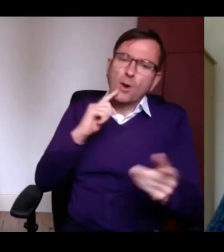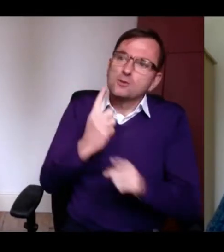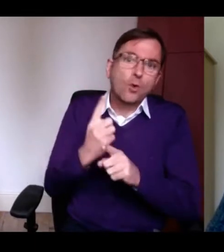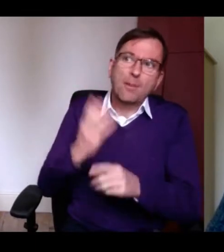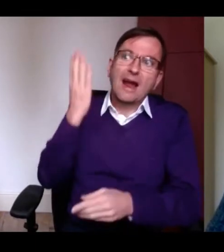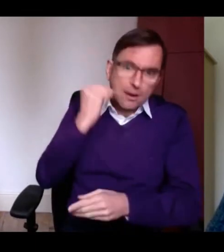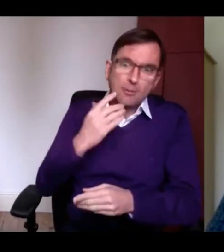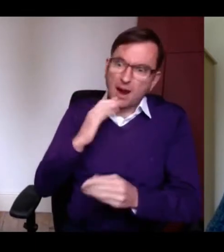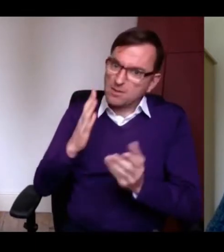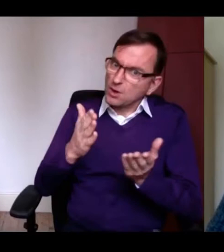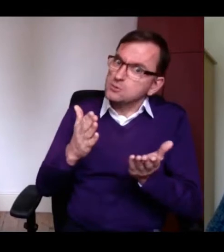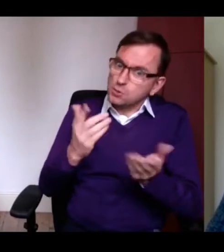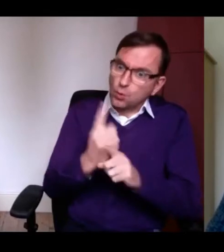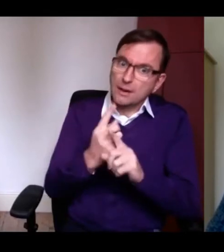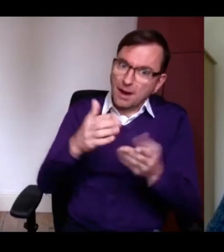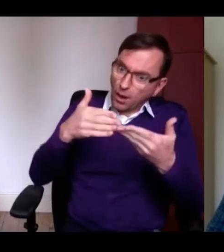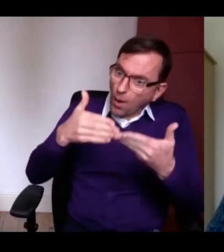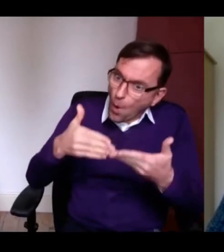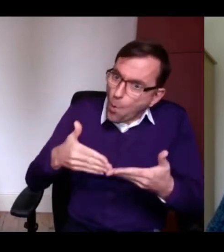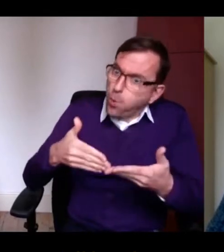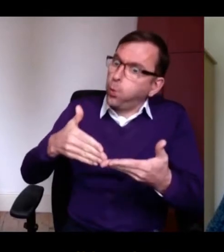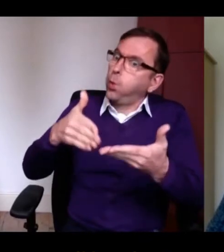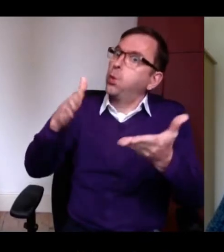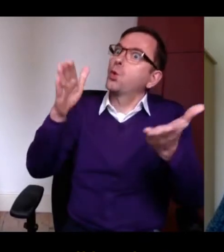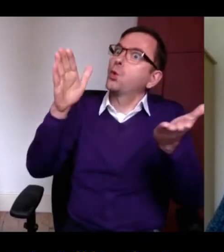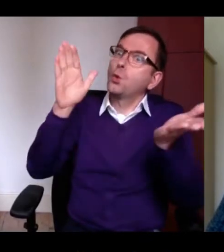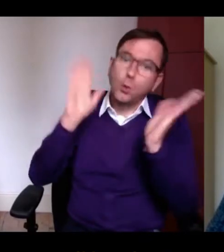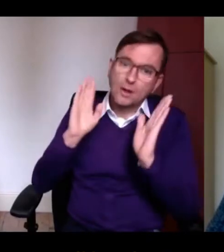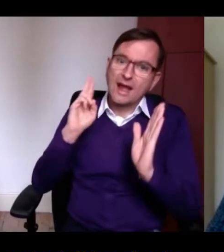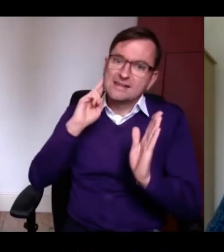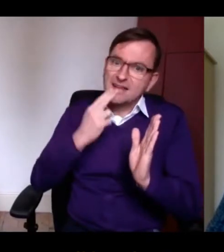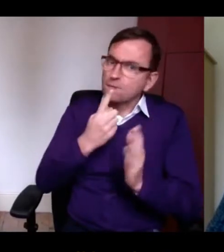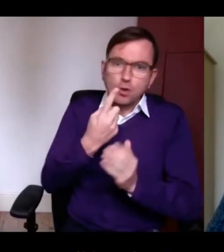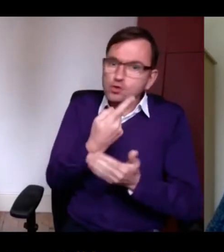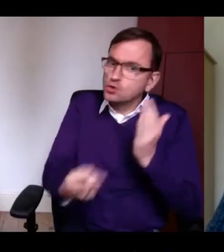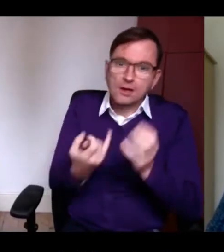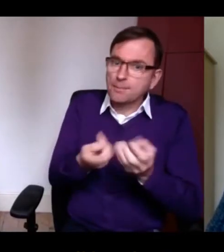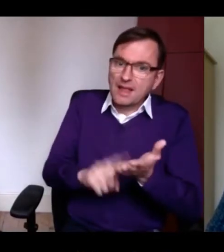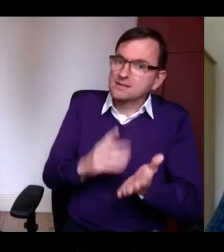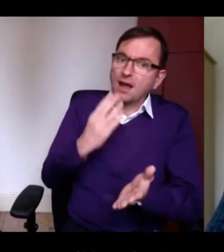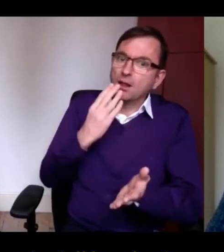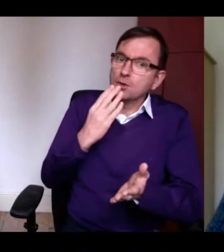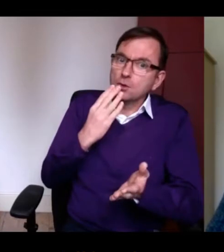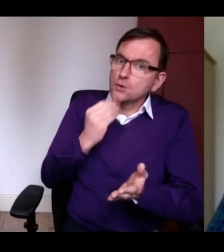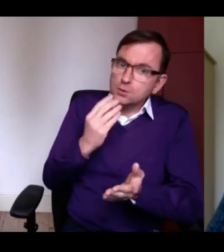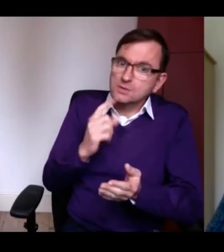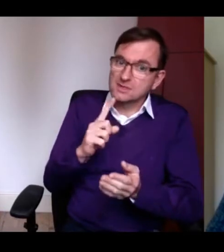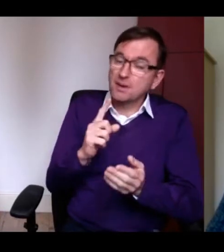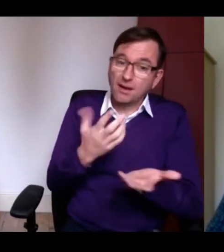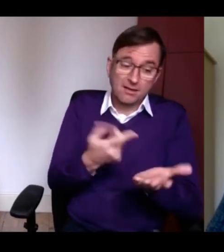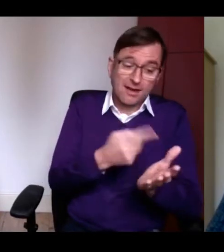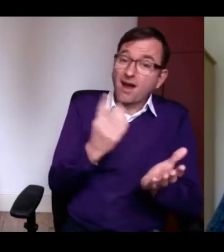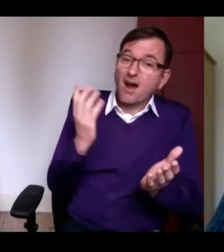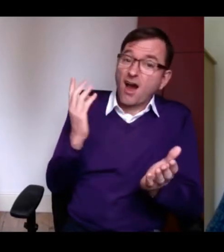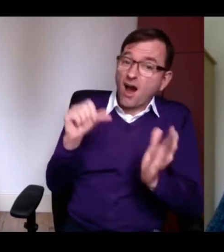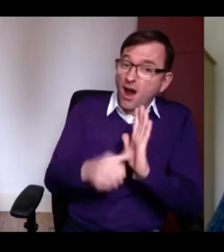And that's, when we talk about hearing impairment, we're talking about a spectrum of people with hearing loss, not just